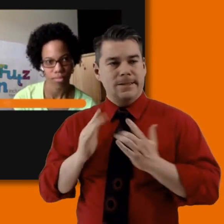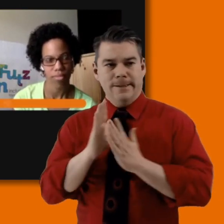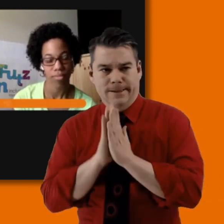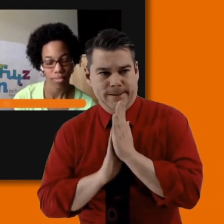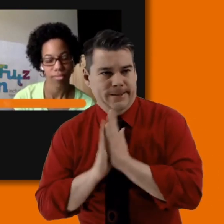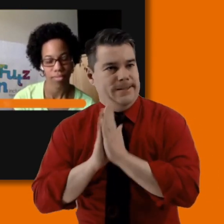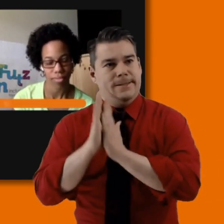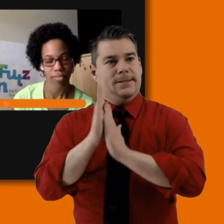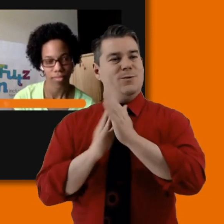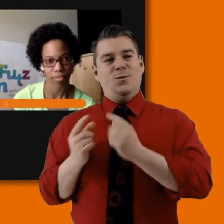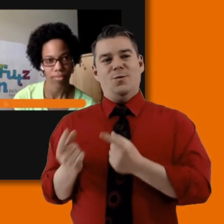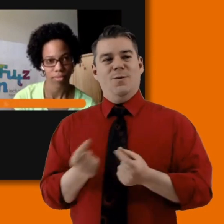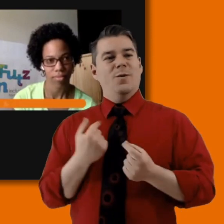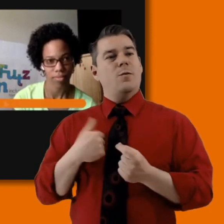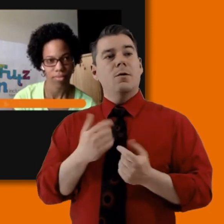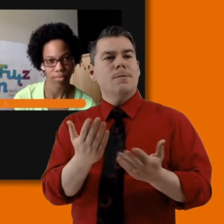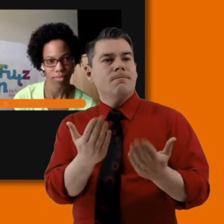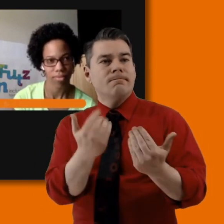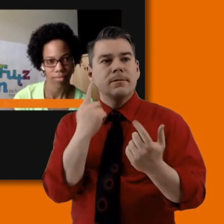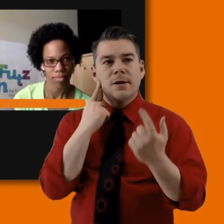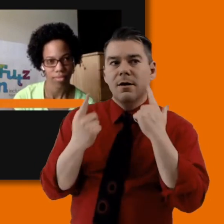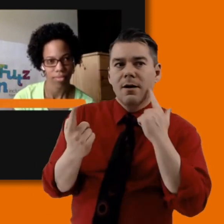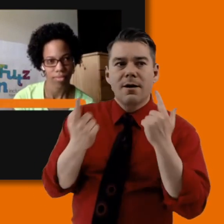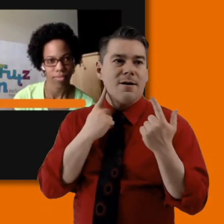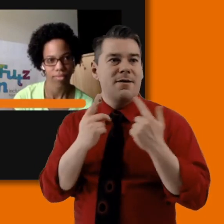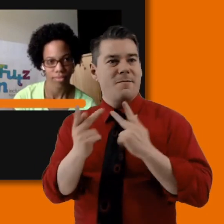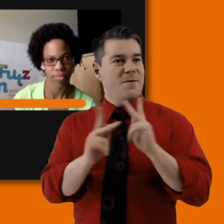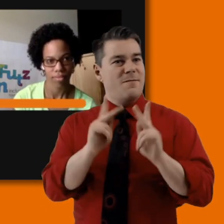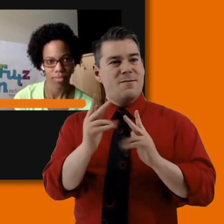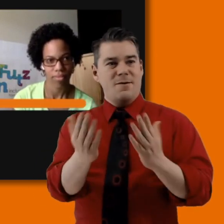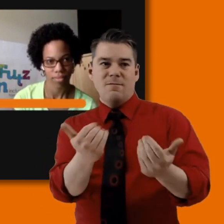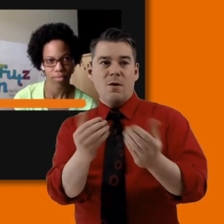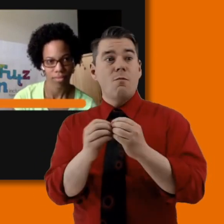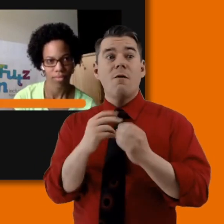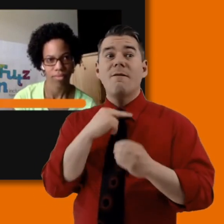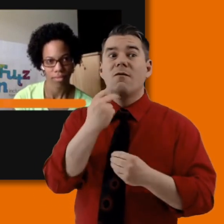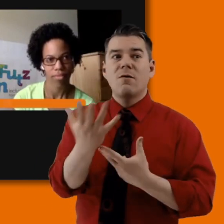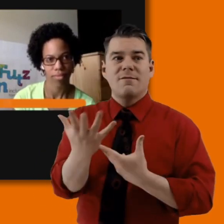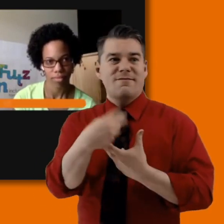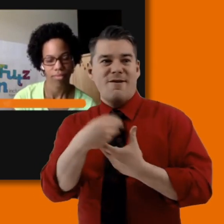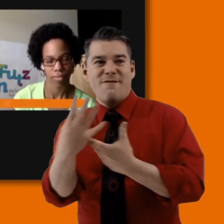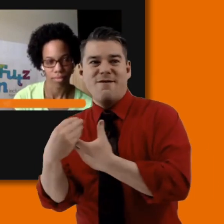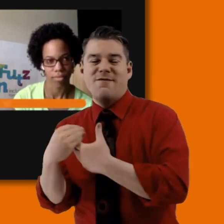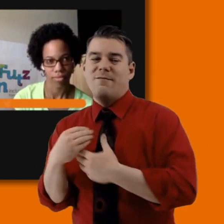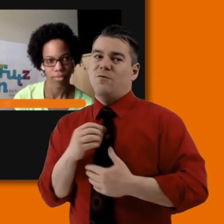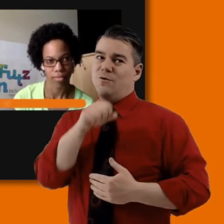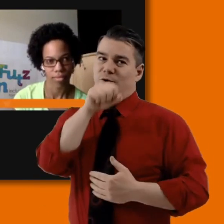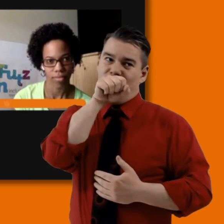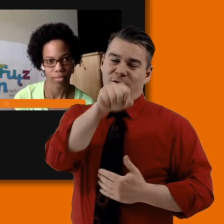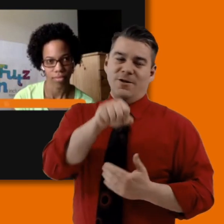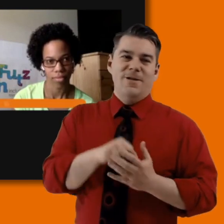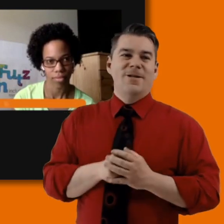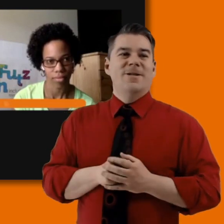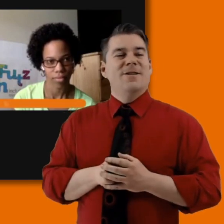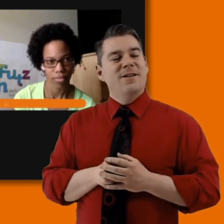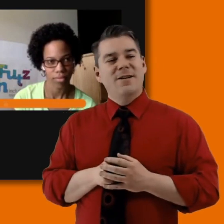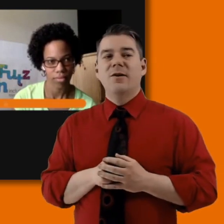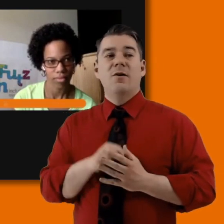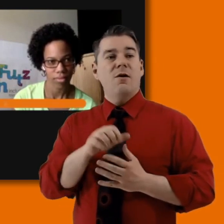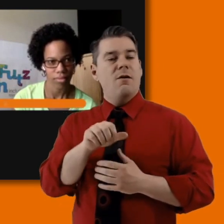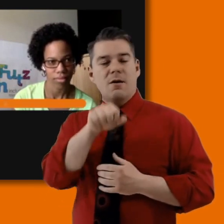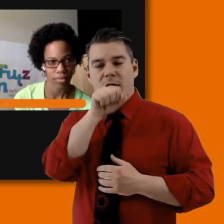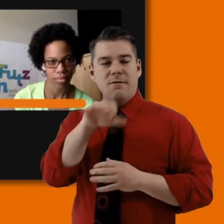passionate about what we do that we love hearing from people and we love having more voices in the mix. So we